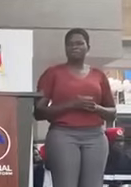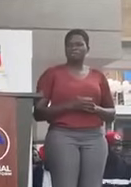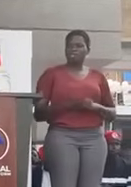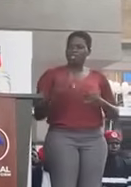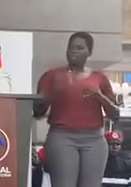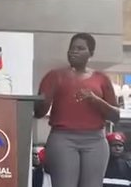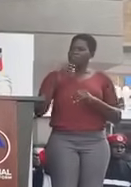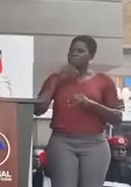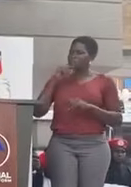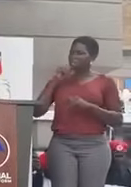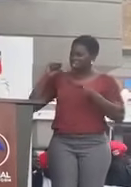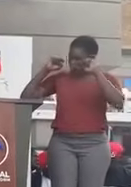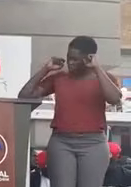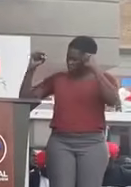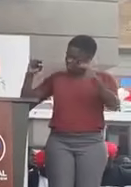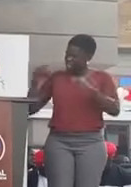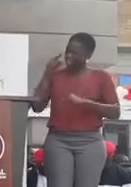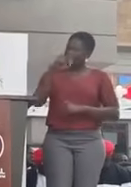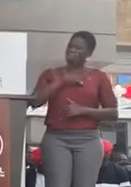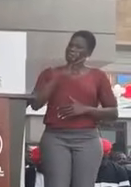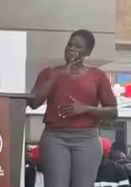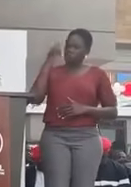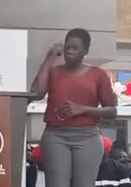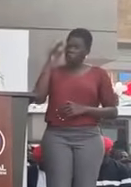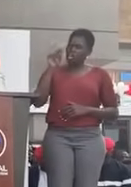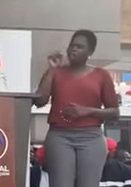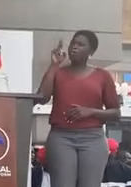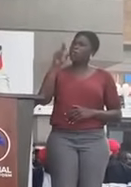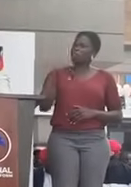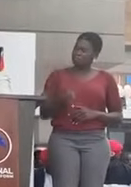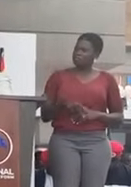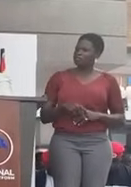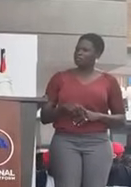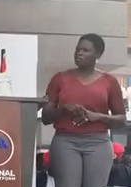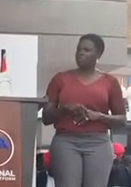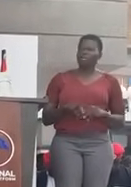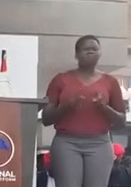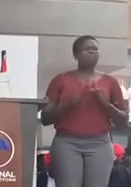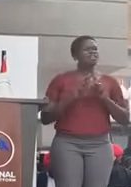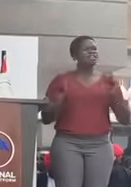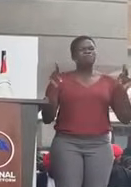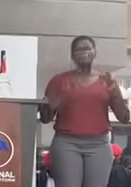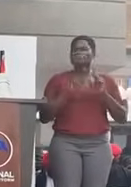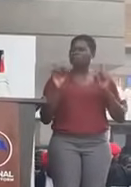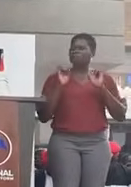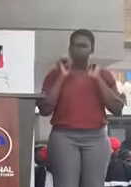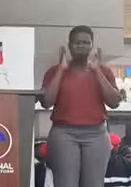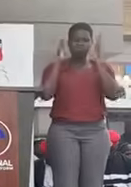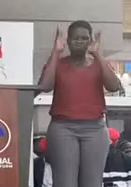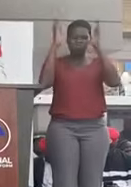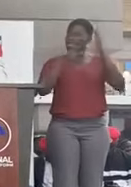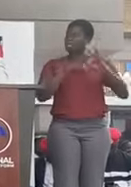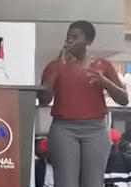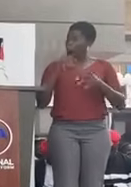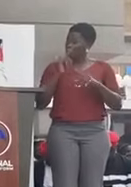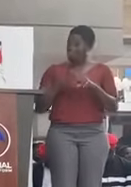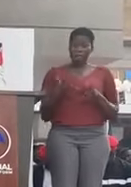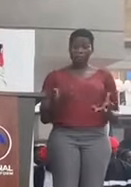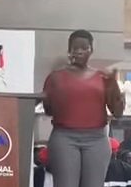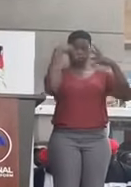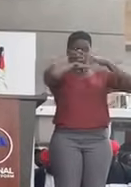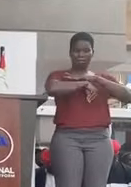Mr. President, the spirit of NUP is a very wild spirit. When it catches you,